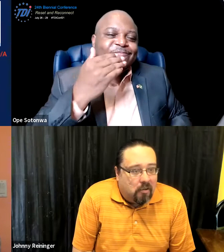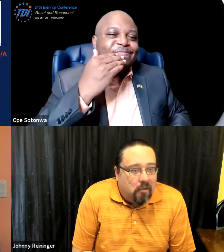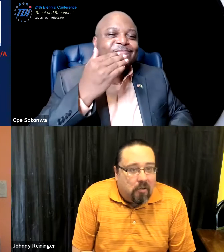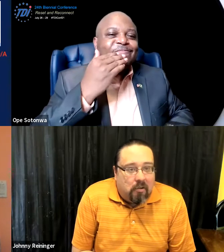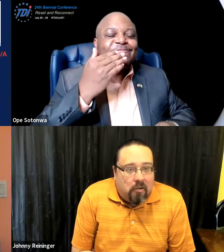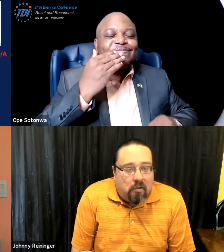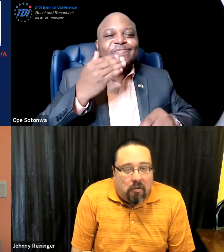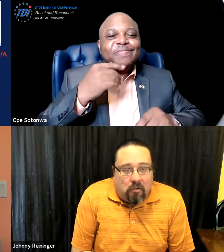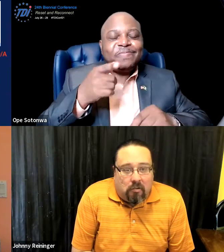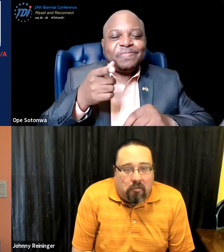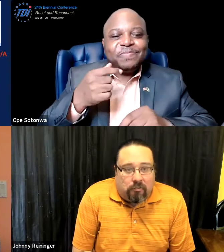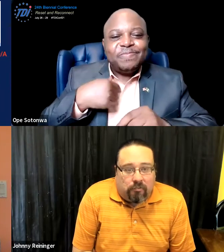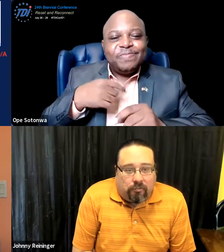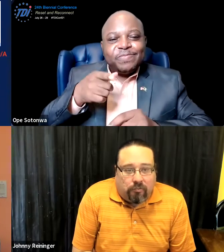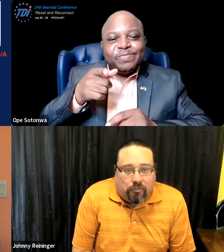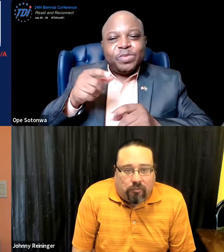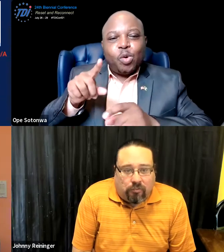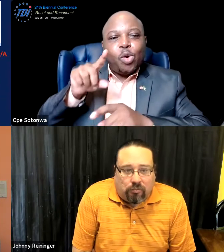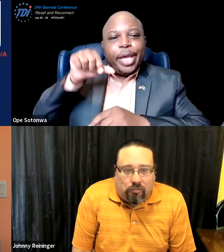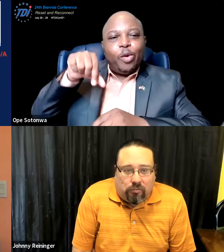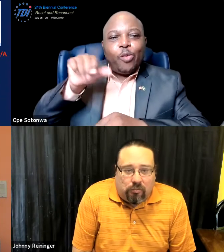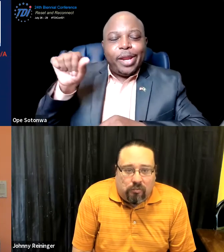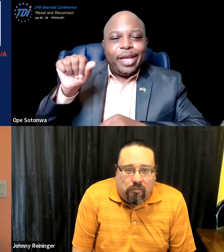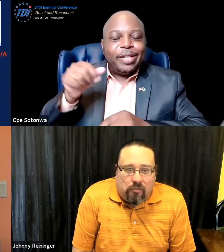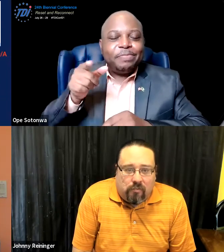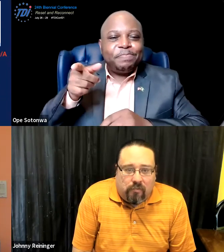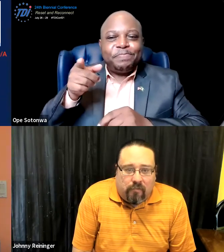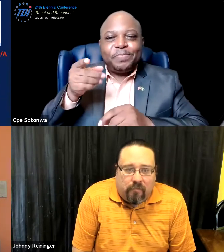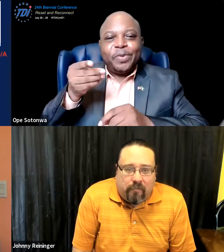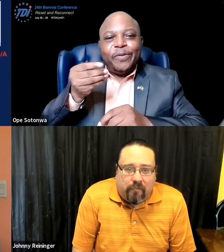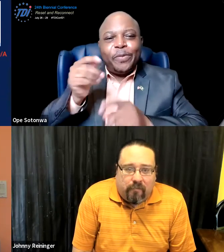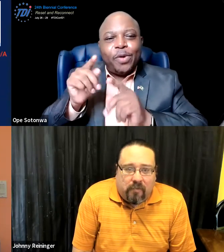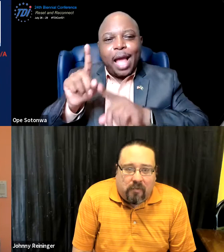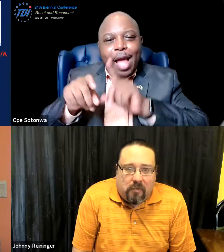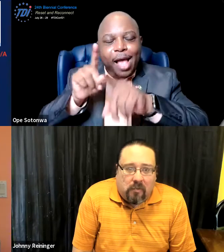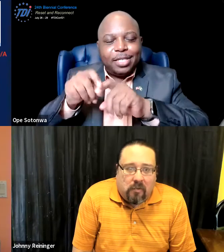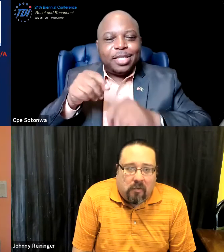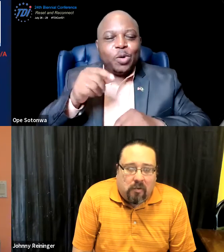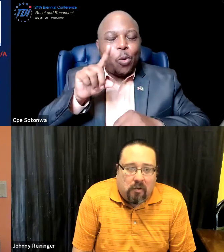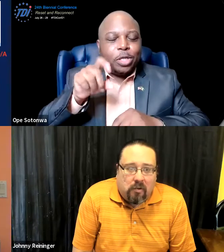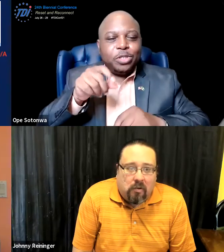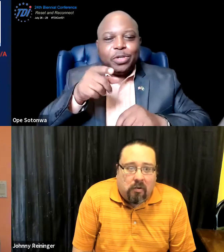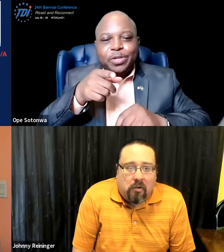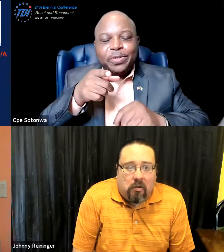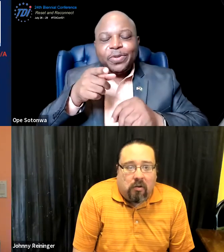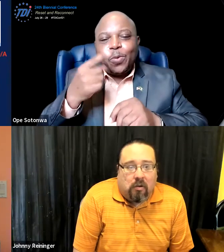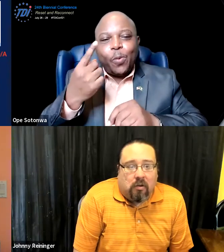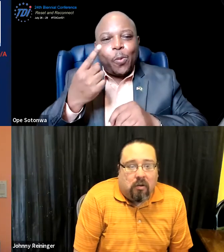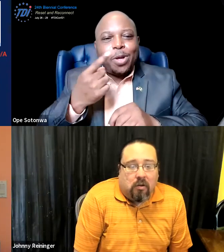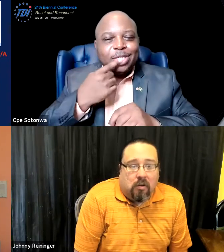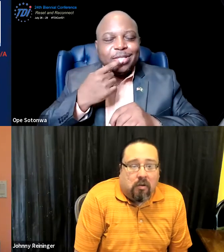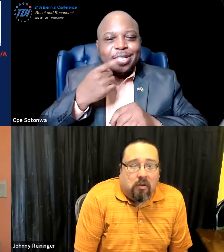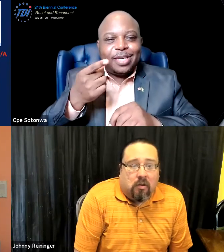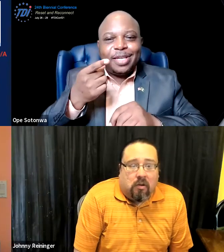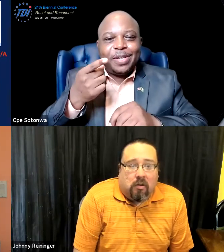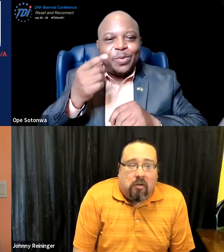I think that's it for now. This is okay. Thank you. So I'm looking in the Q&As, and a couple of people have asked